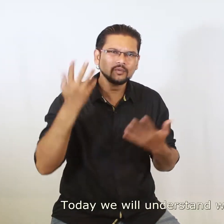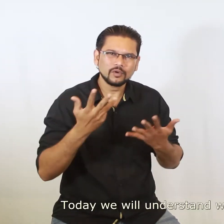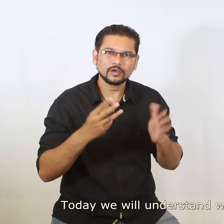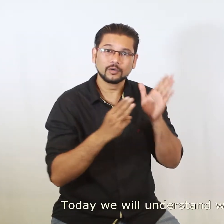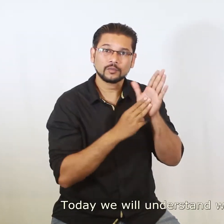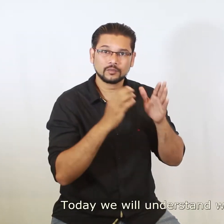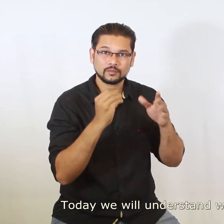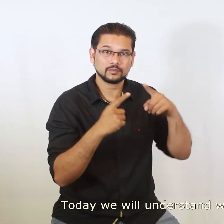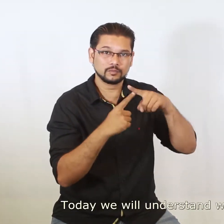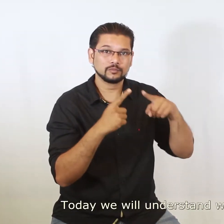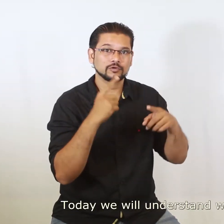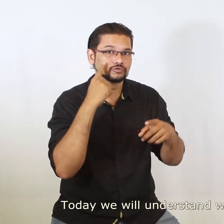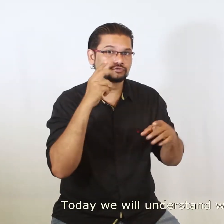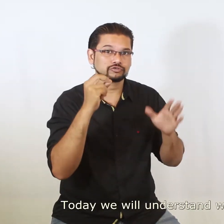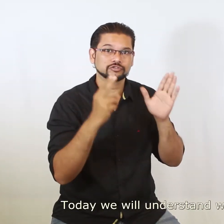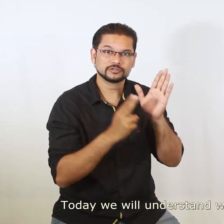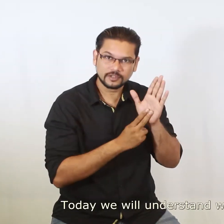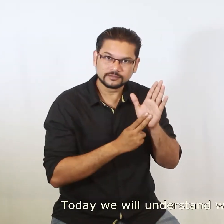Today we will understand what is motion.